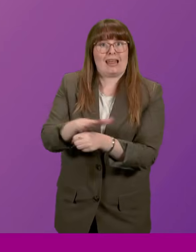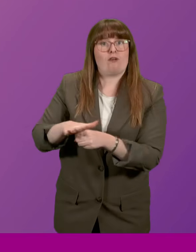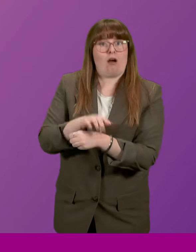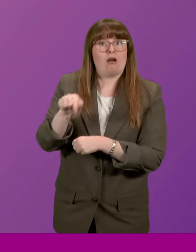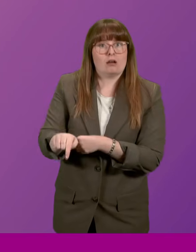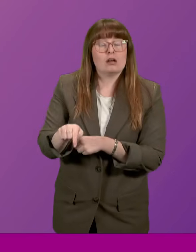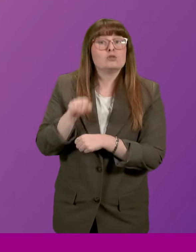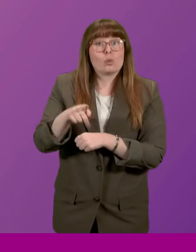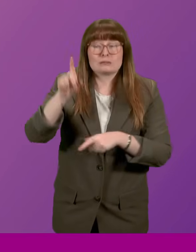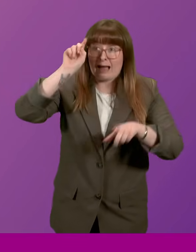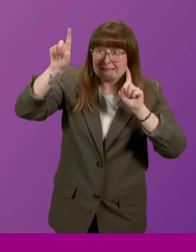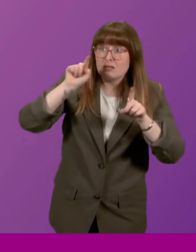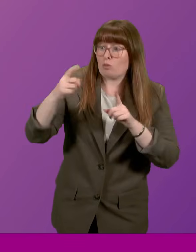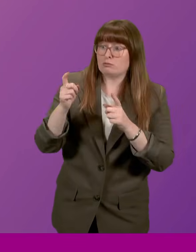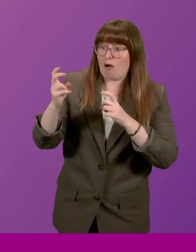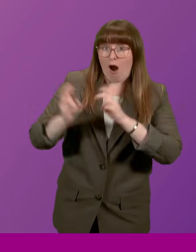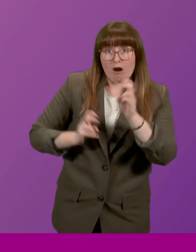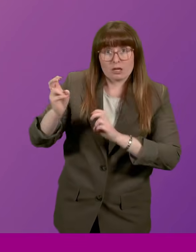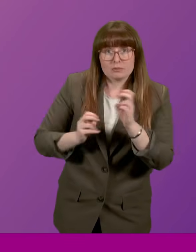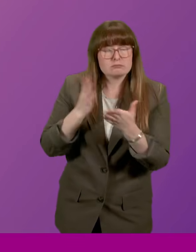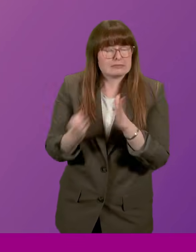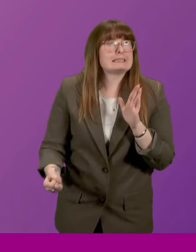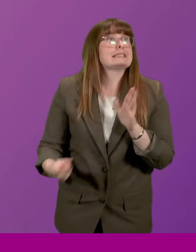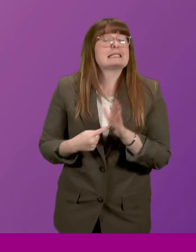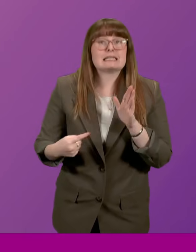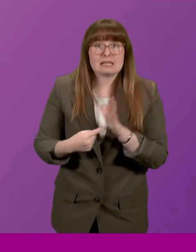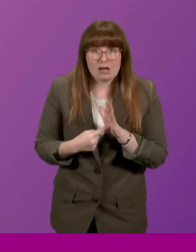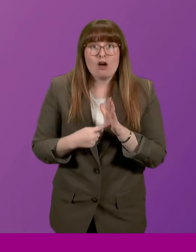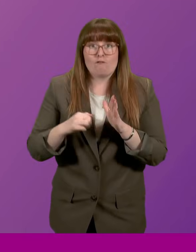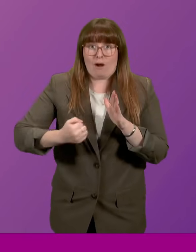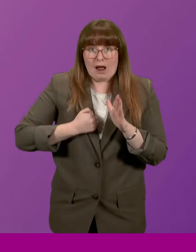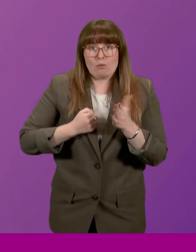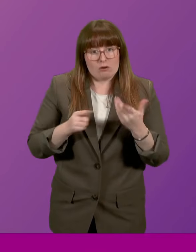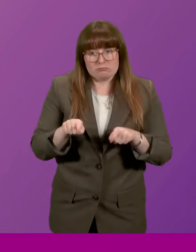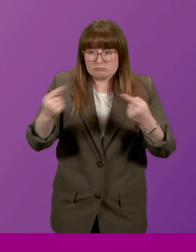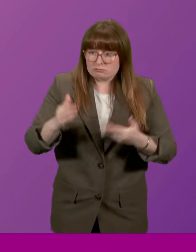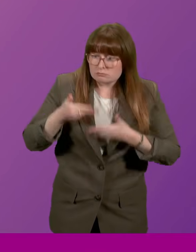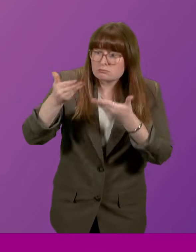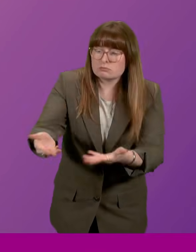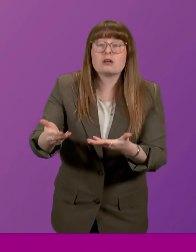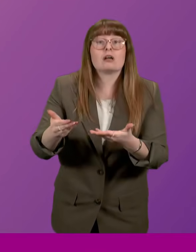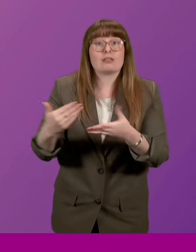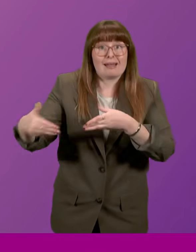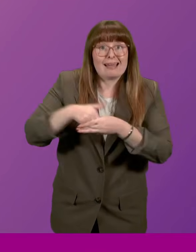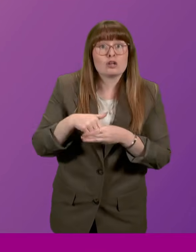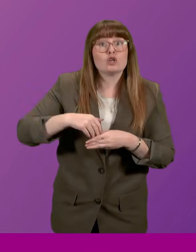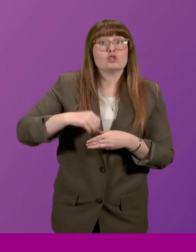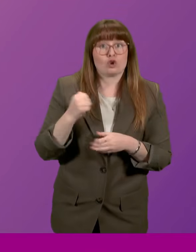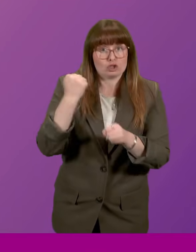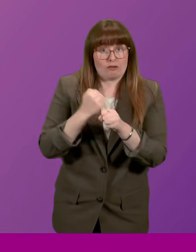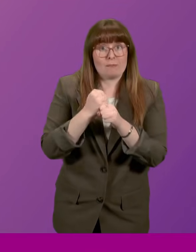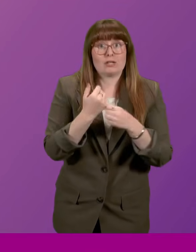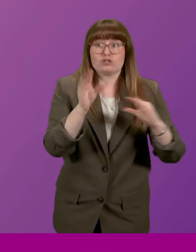those ideas and those arguments are central to the propositions that we can take forward. They are part of the Government's transition